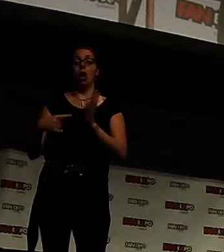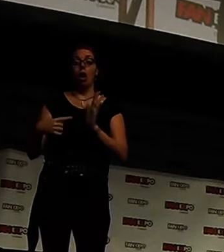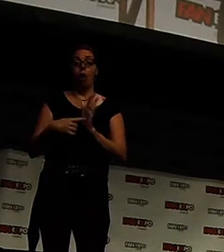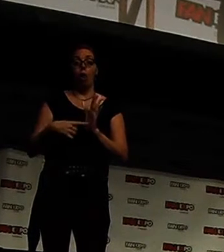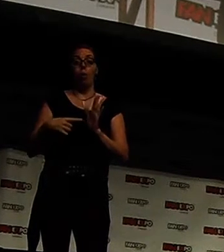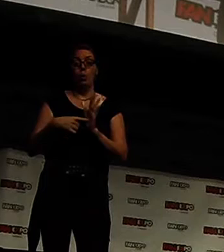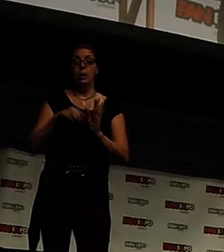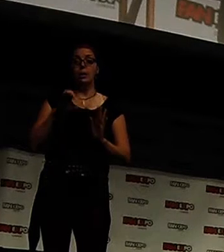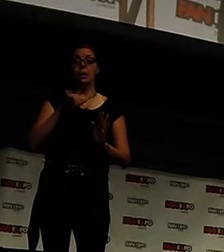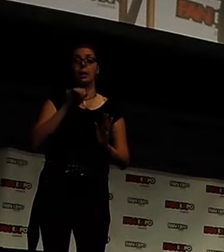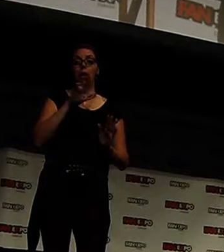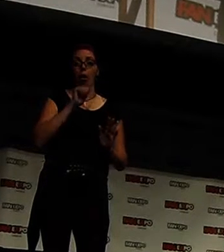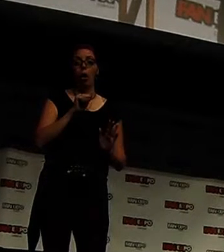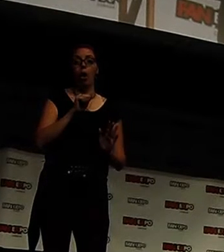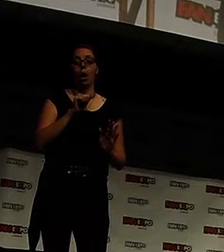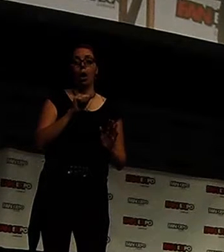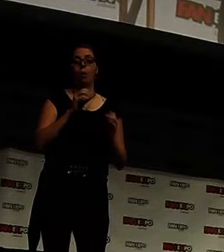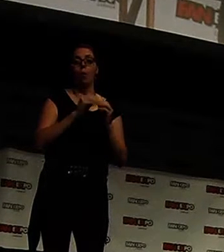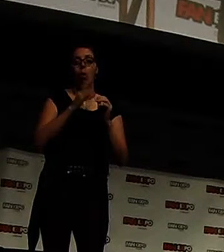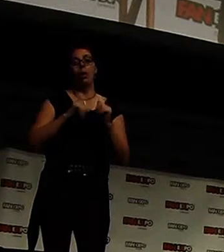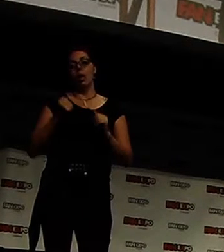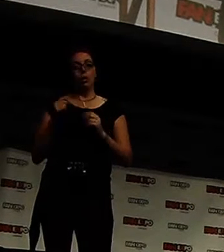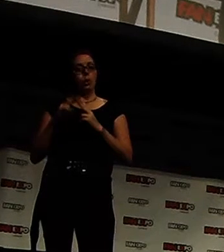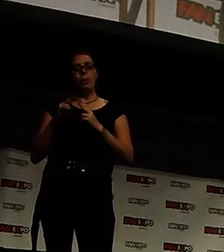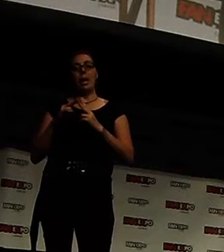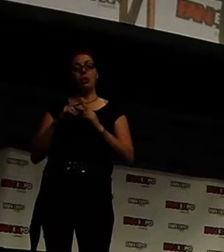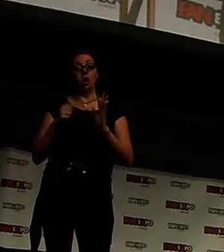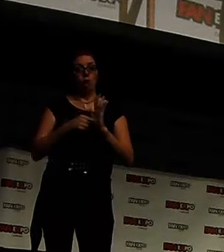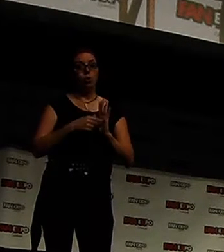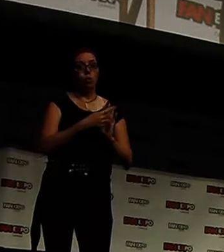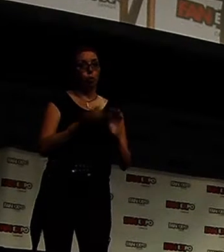owed another companion? Well, I think so.